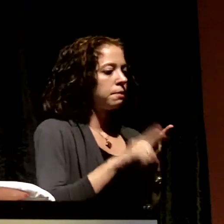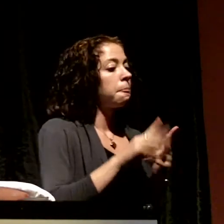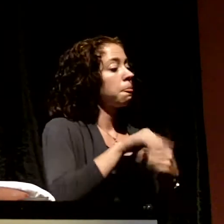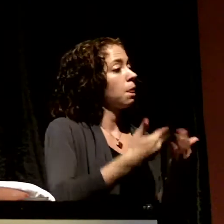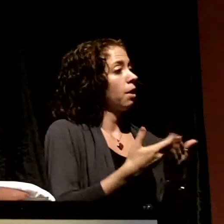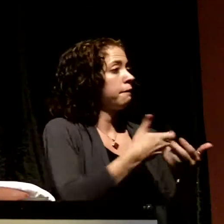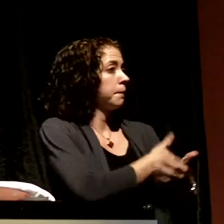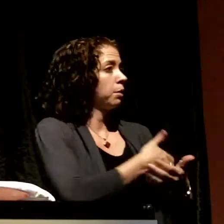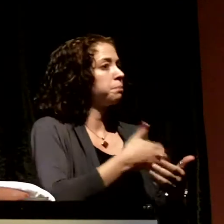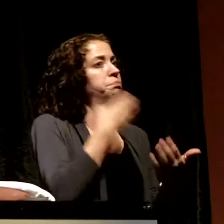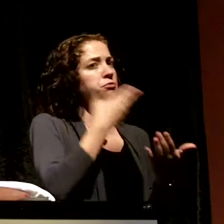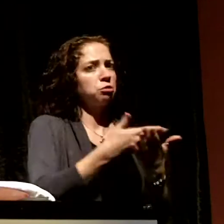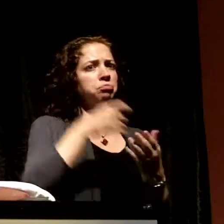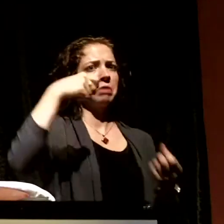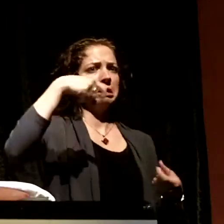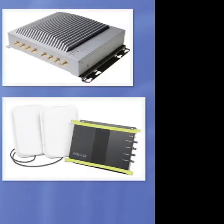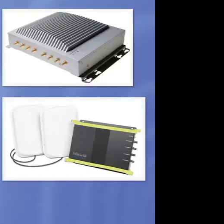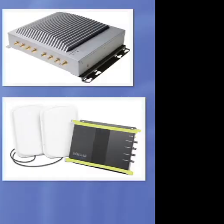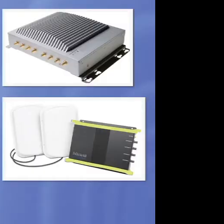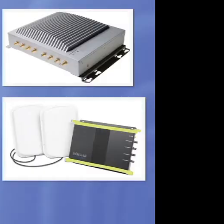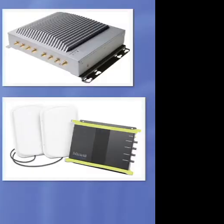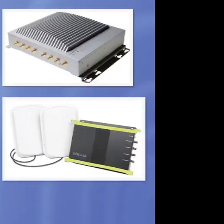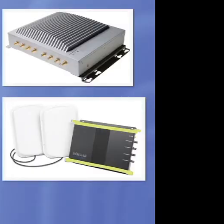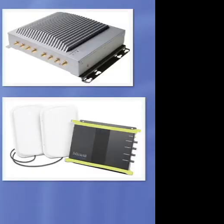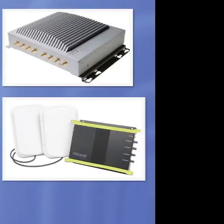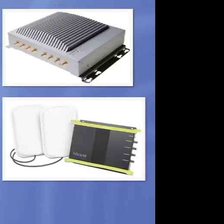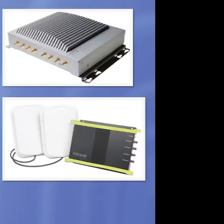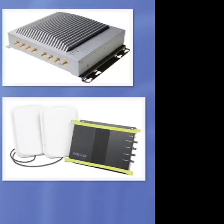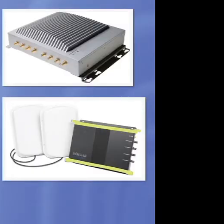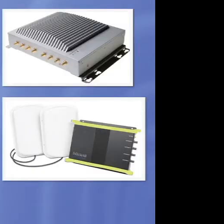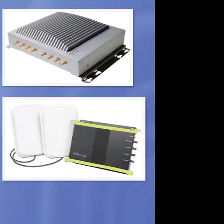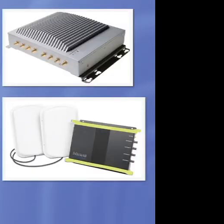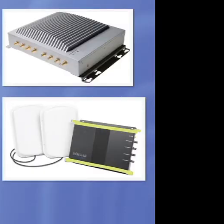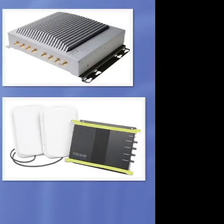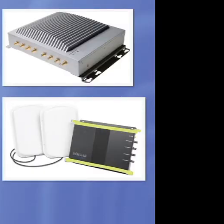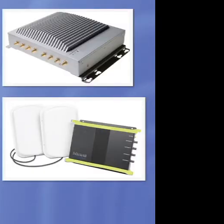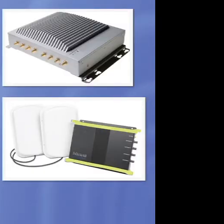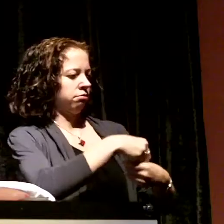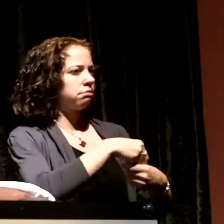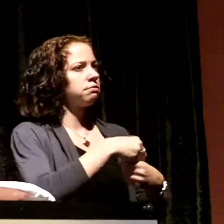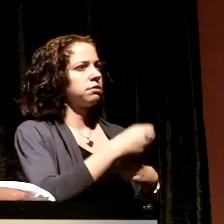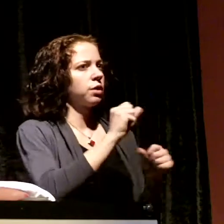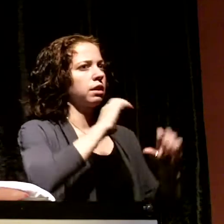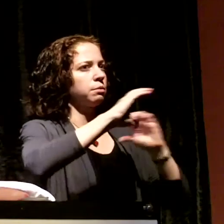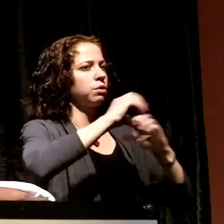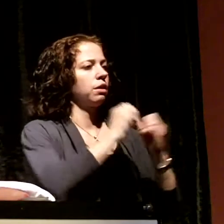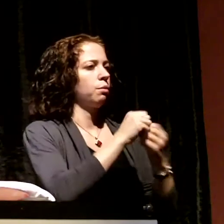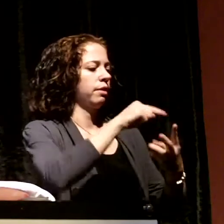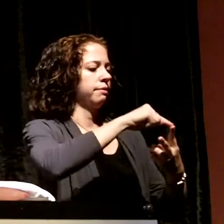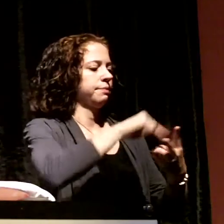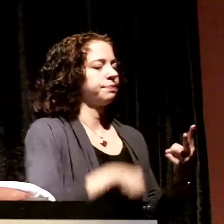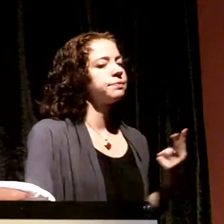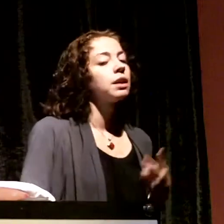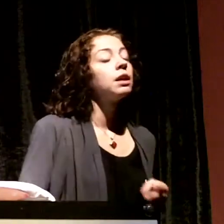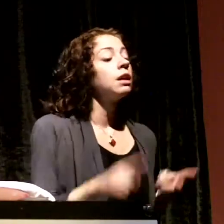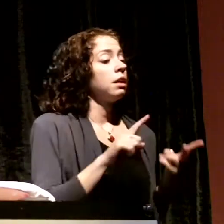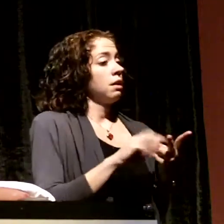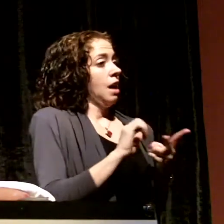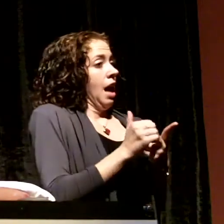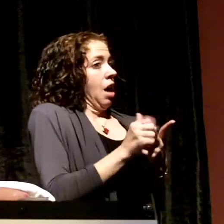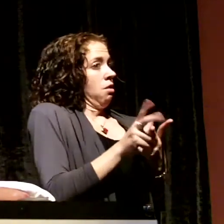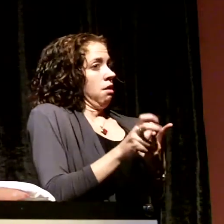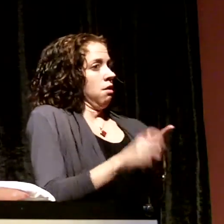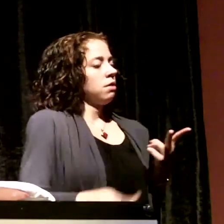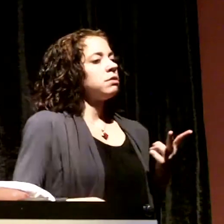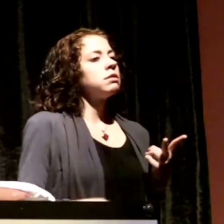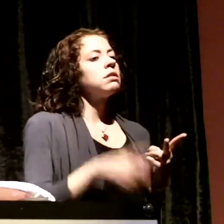antennas, and they all have the RFID circuitry that they need to communicate with the tags. And the way they do that is first they